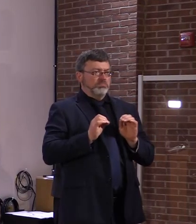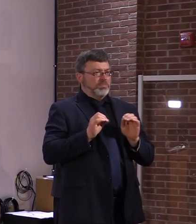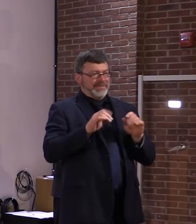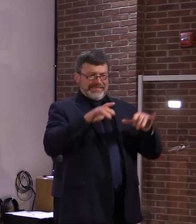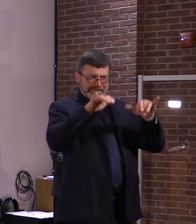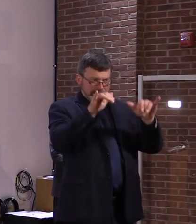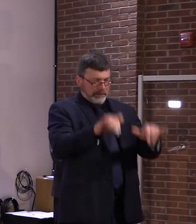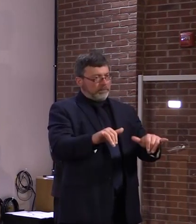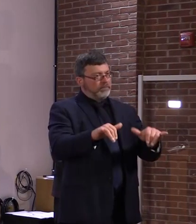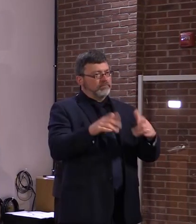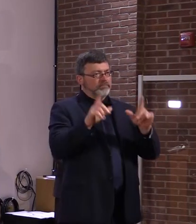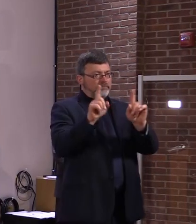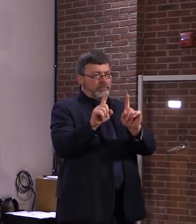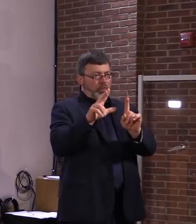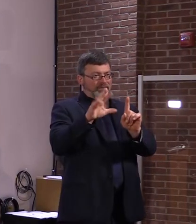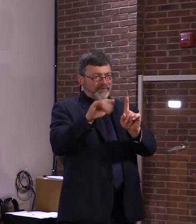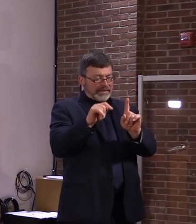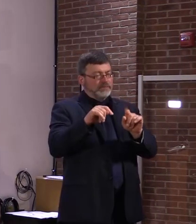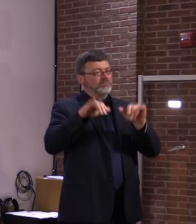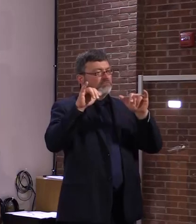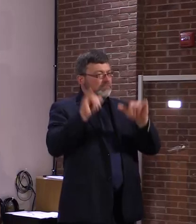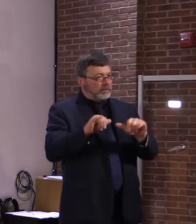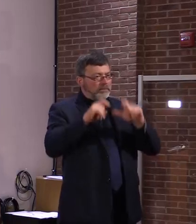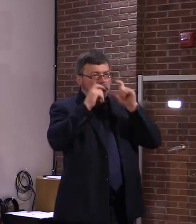Thank you. Sure.